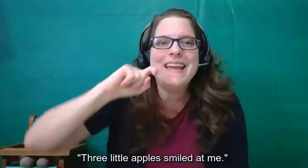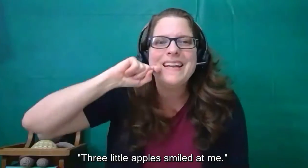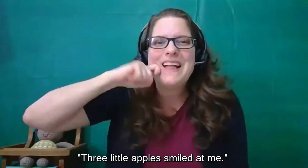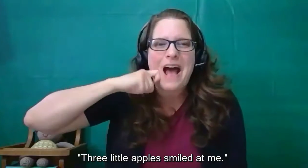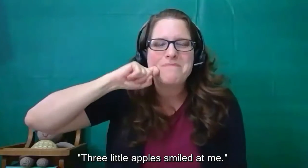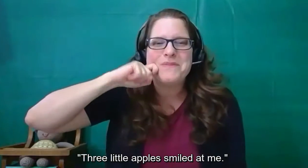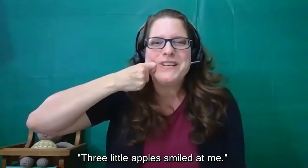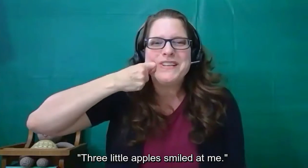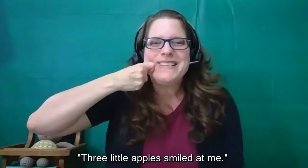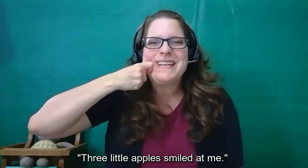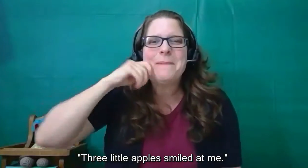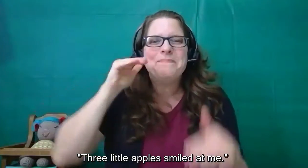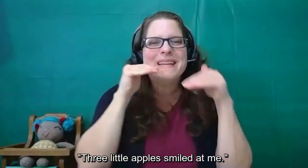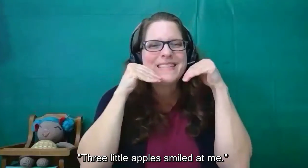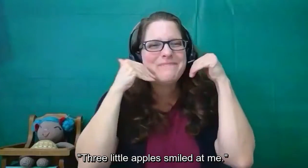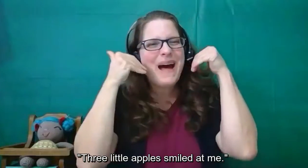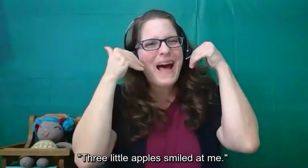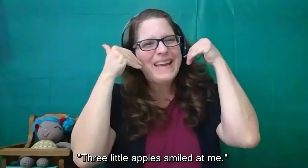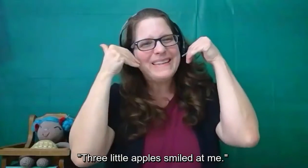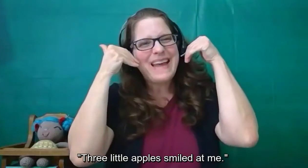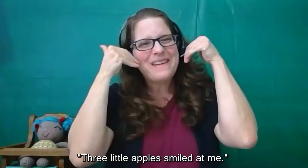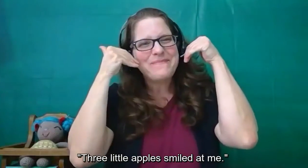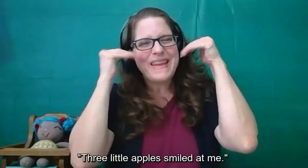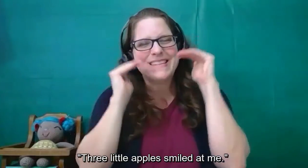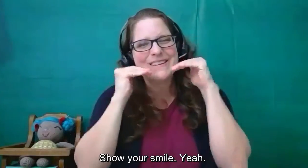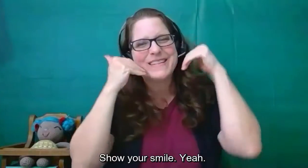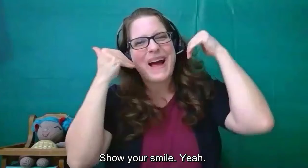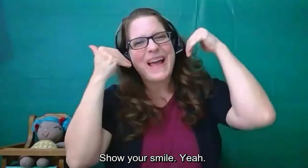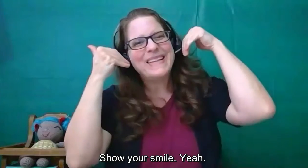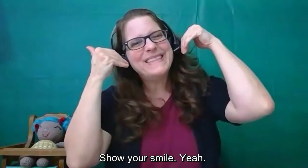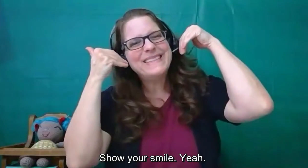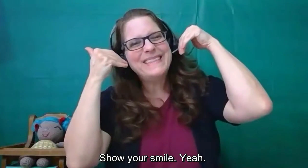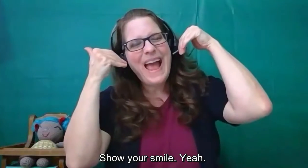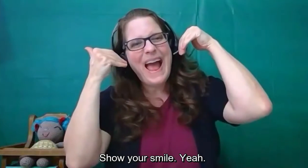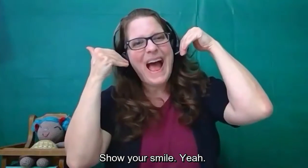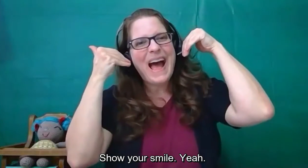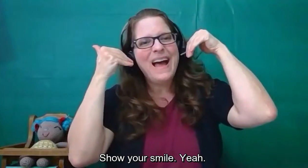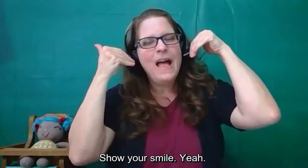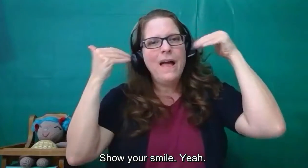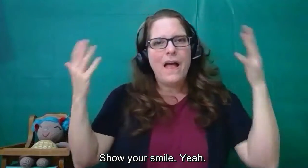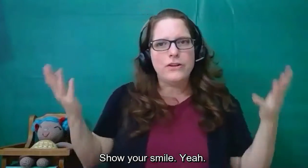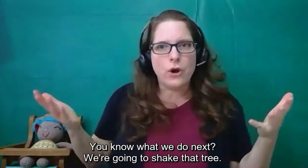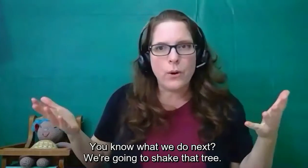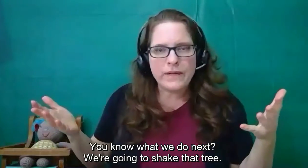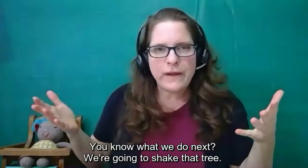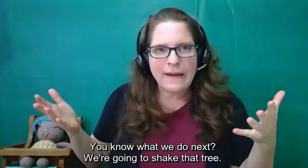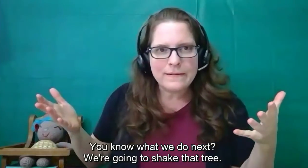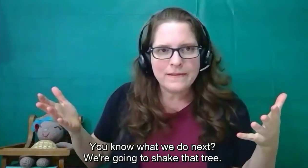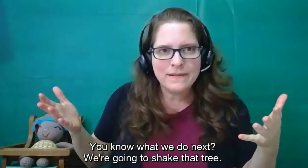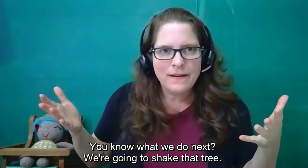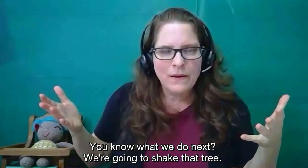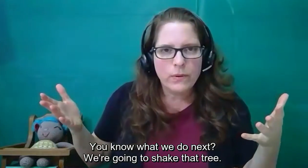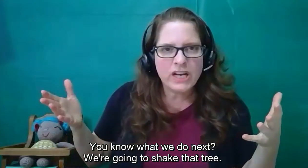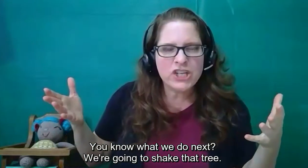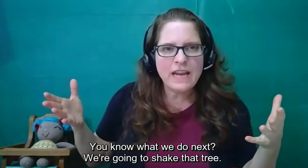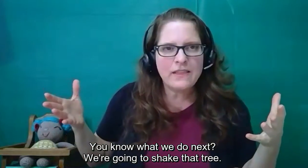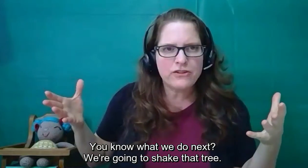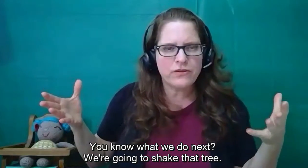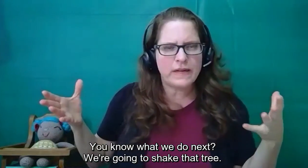little apples smiled at me. Show your smile. Yeah. You know what we do next? We're going to shake that tree. How do